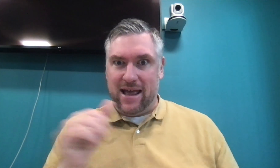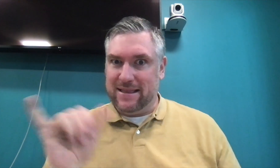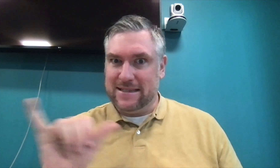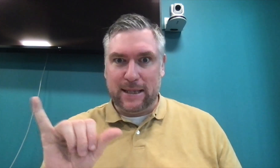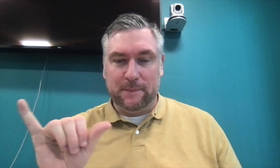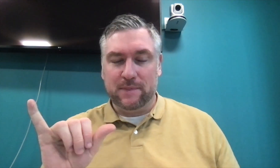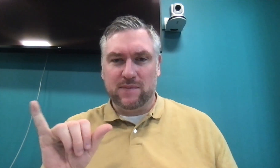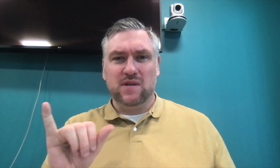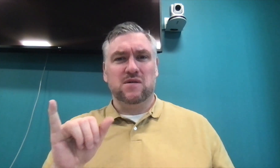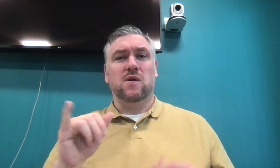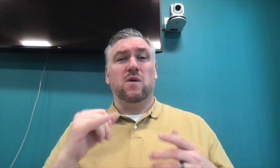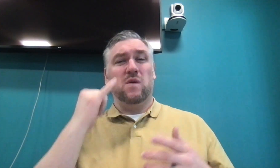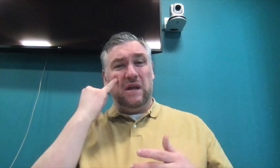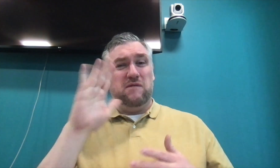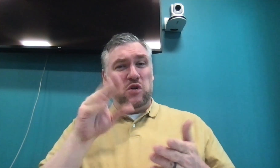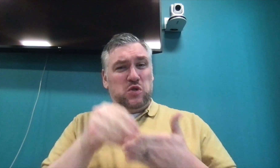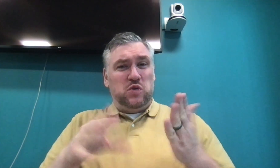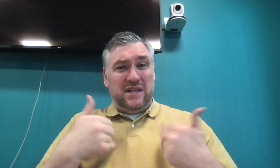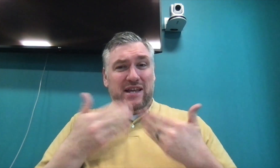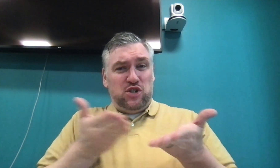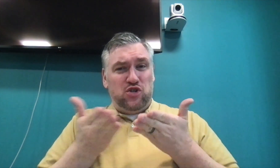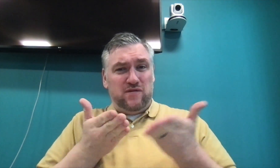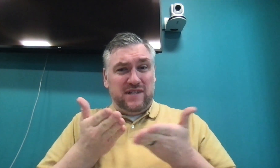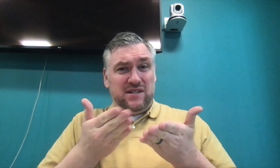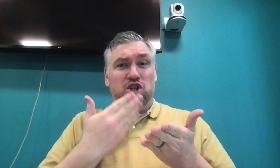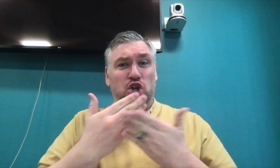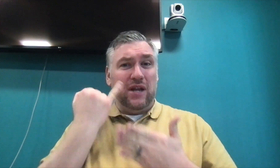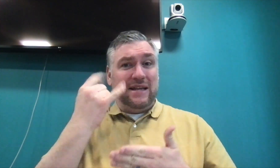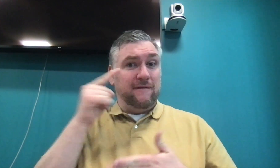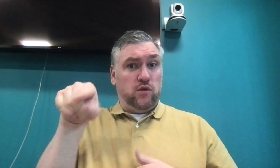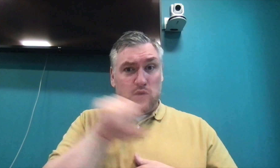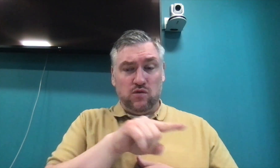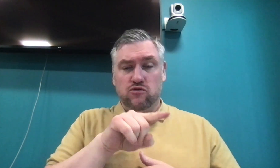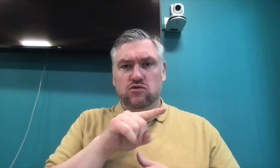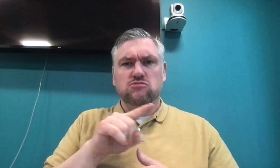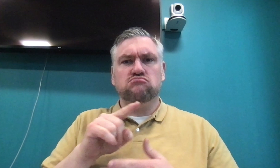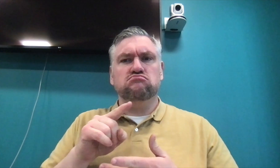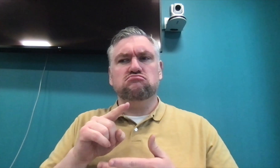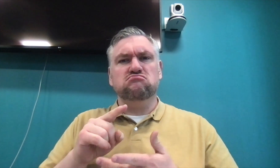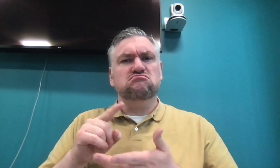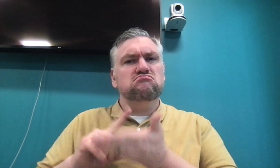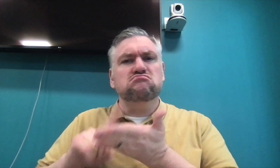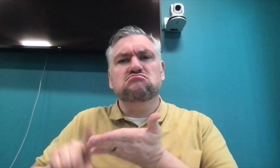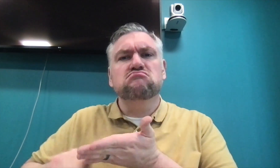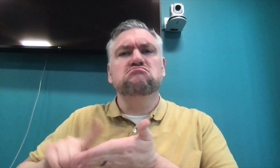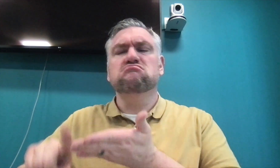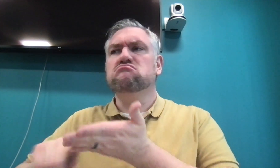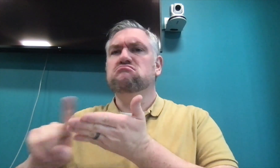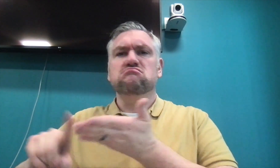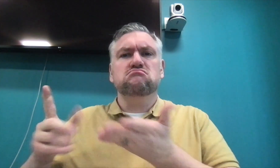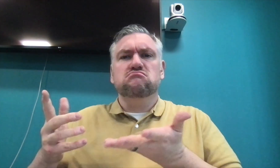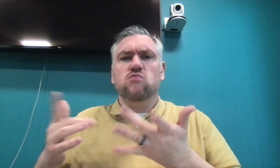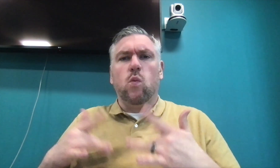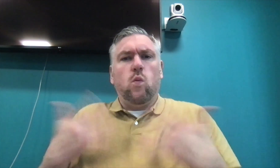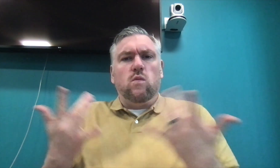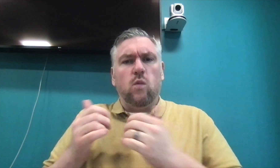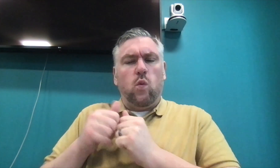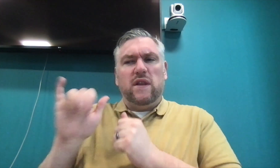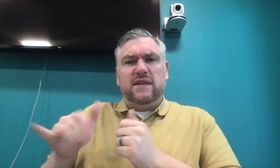same thing, and they're not the same. So if your student has services, it's a good idea for you to really investigate